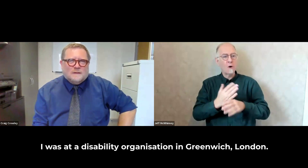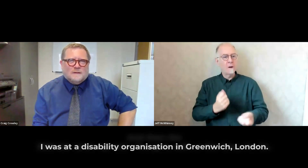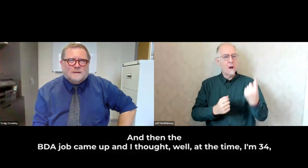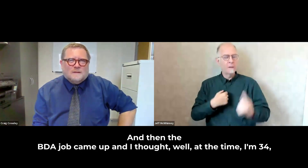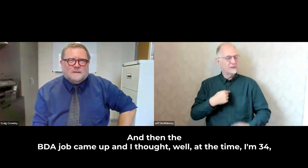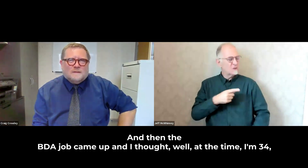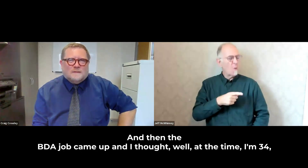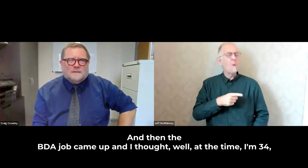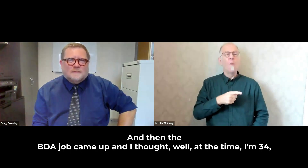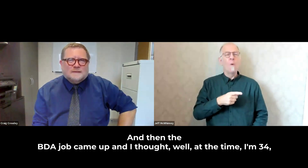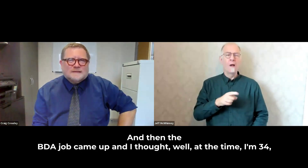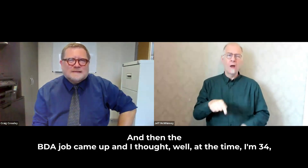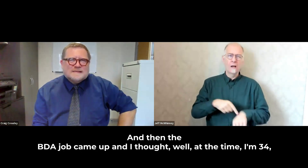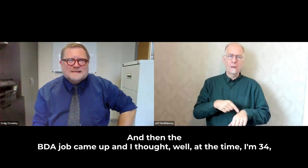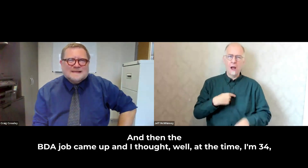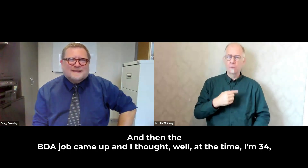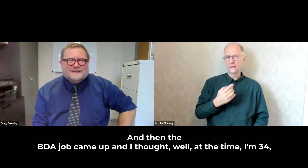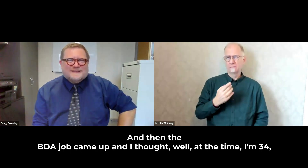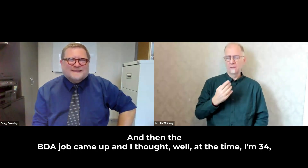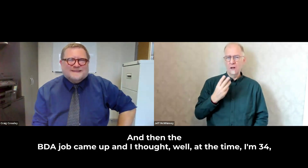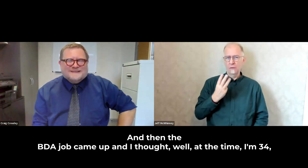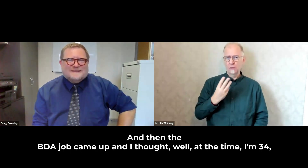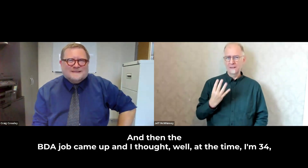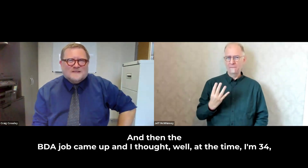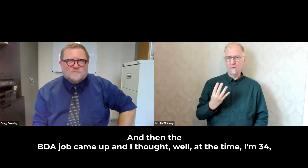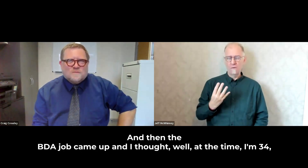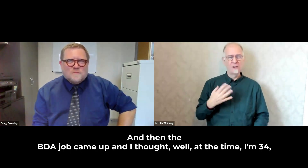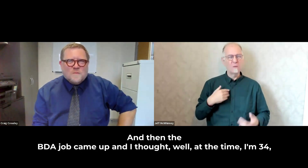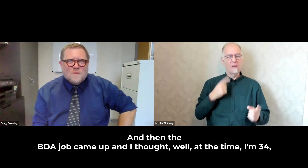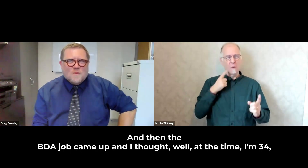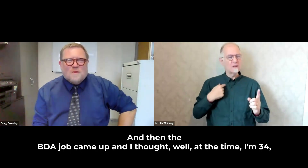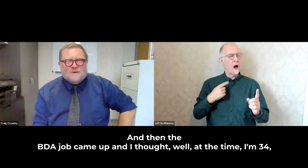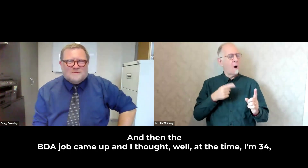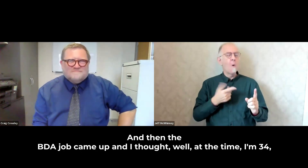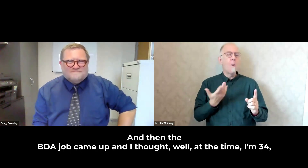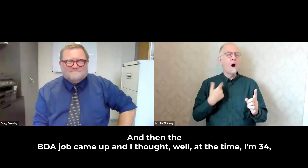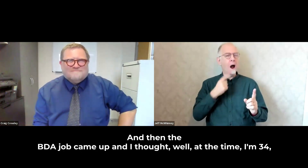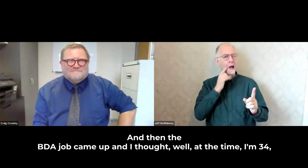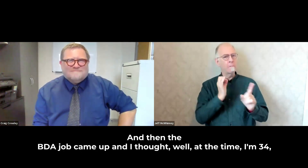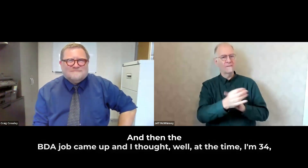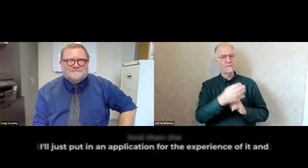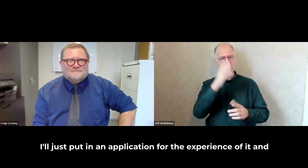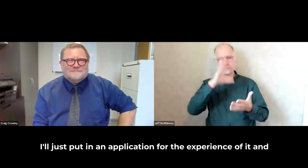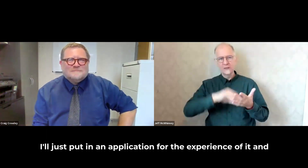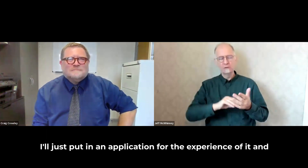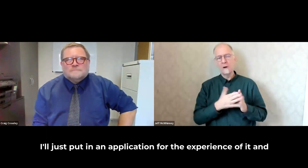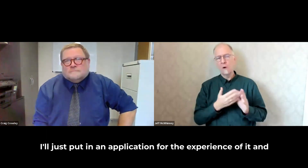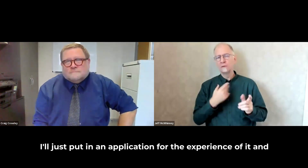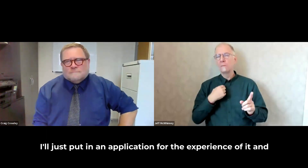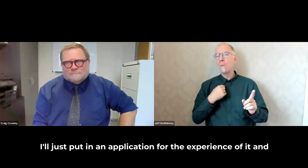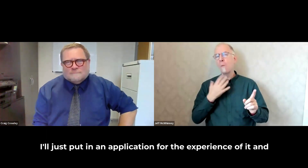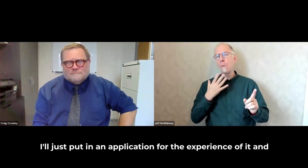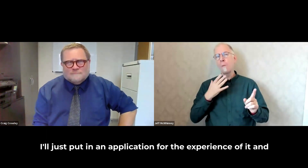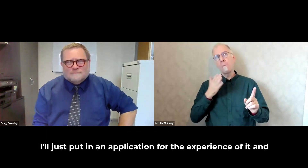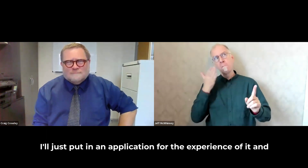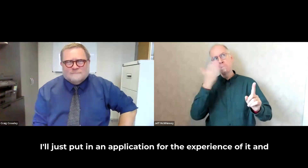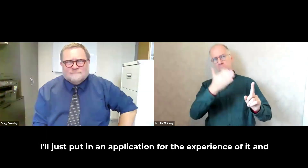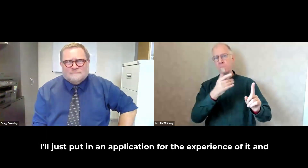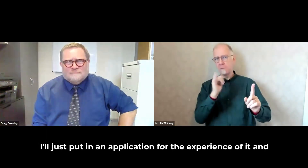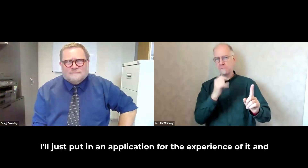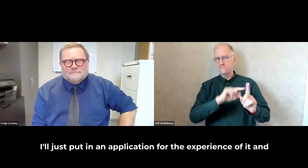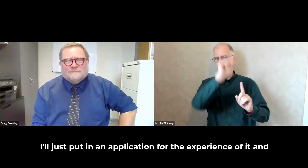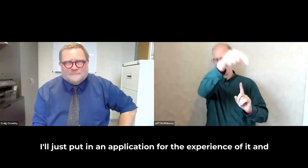London. And then the BDA job came up, and I thought, well, at the time, I'm 34. I'll just put in